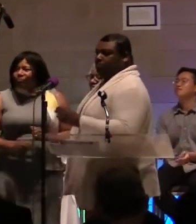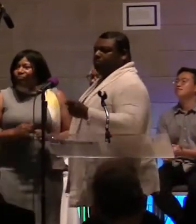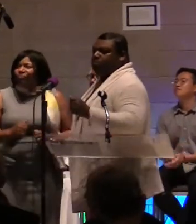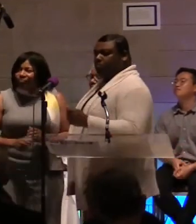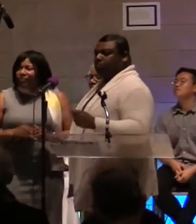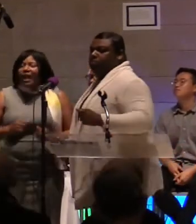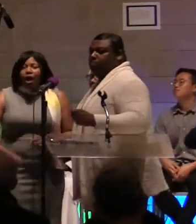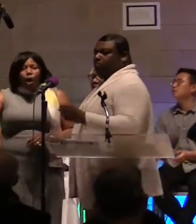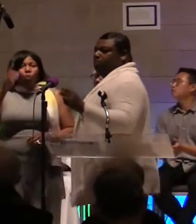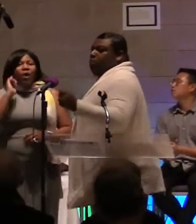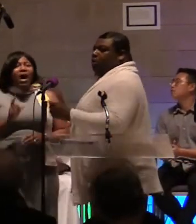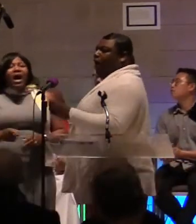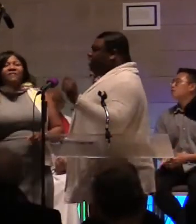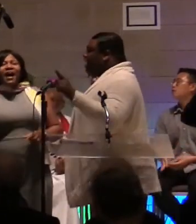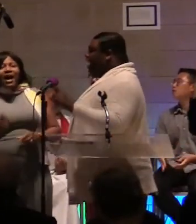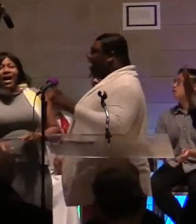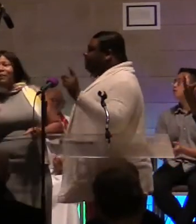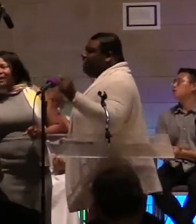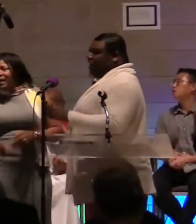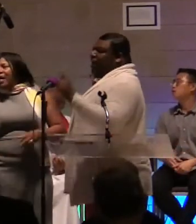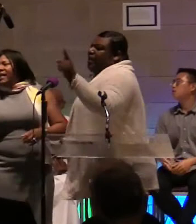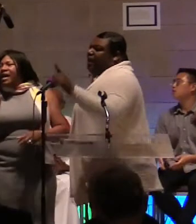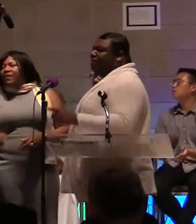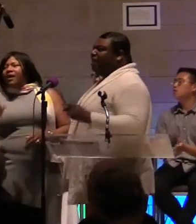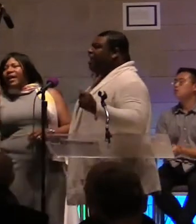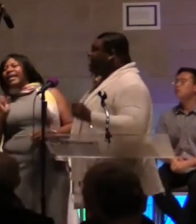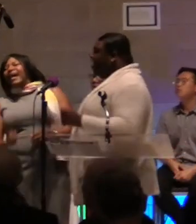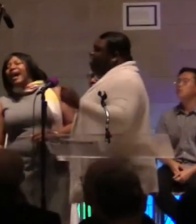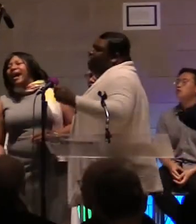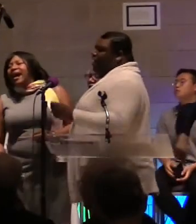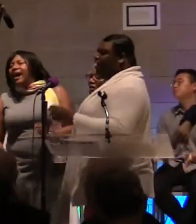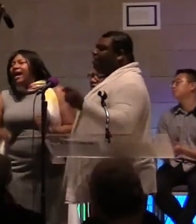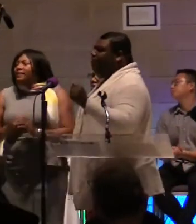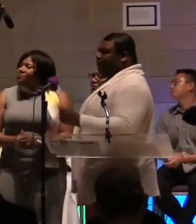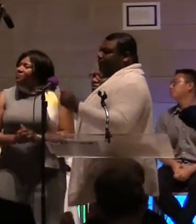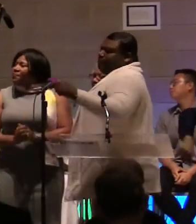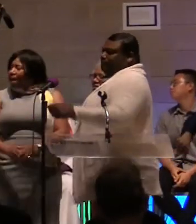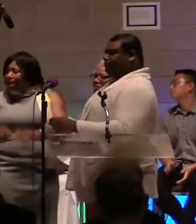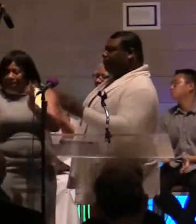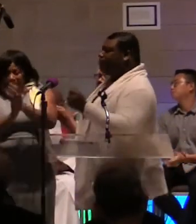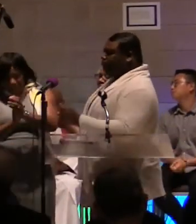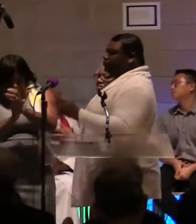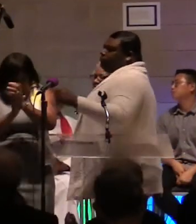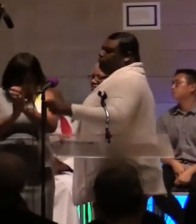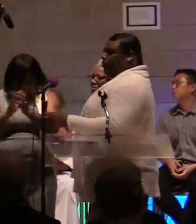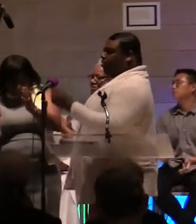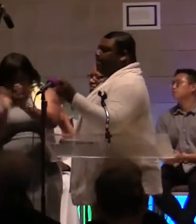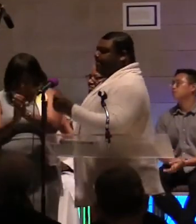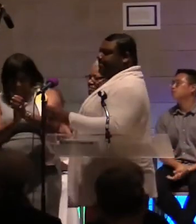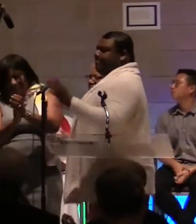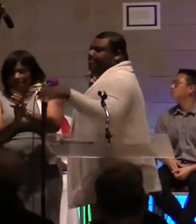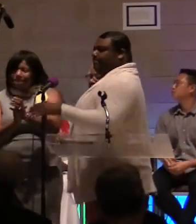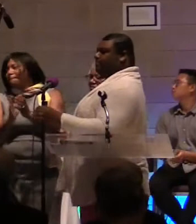time. Here we go, come on. One family living in love. Oh yeah, I like it, sounds so